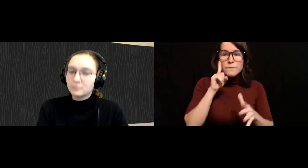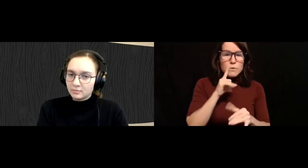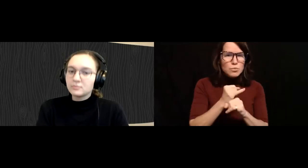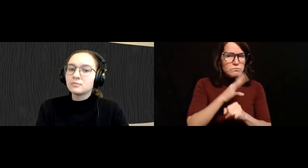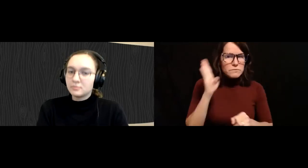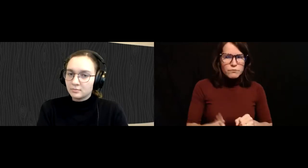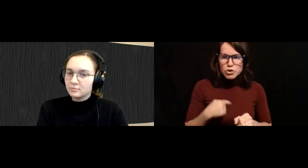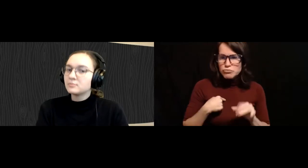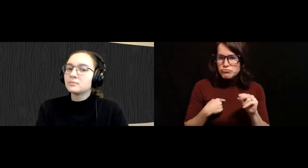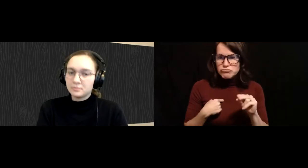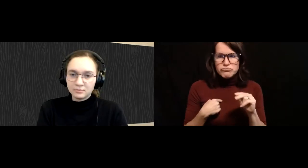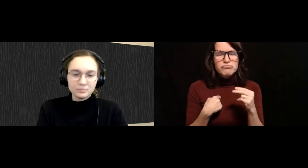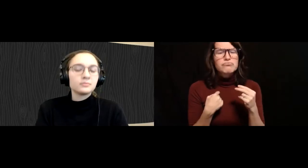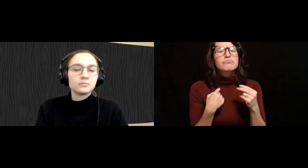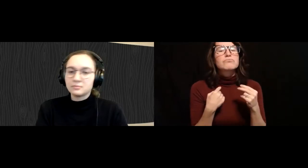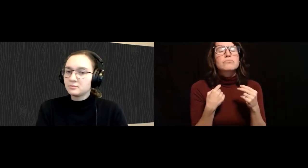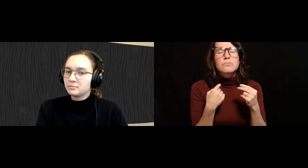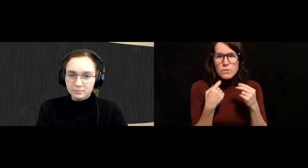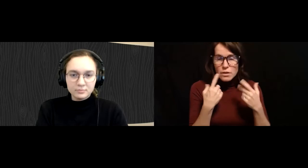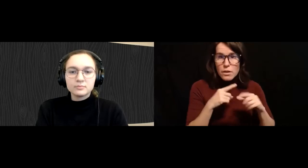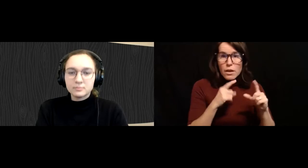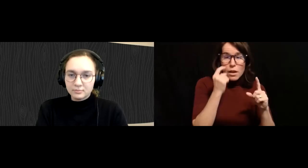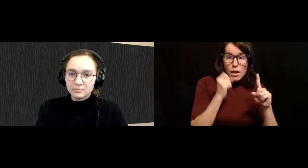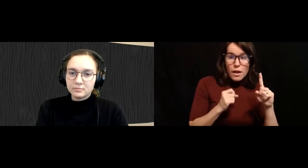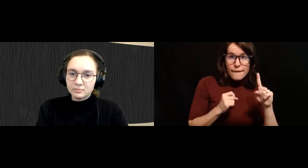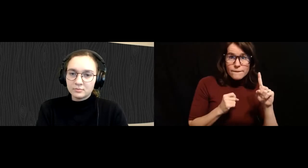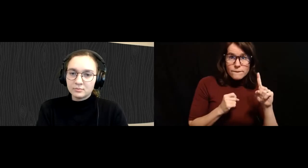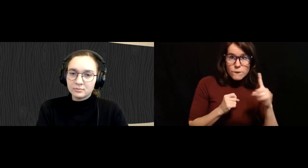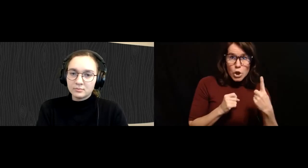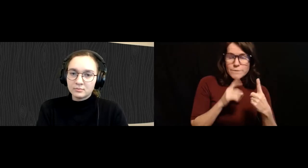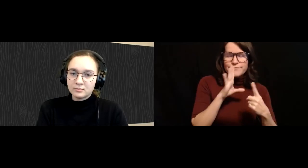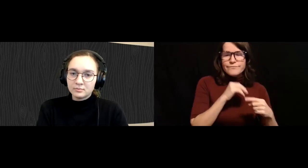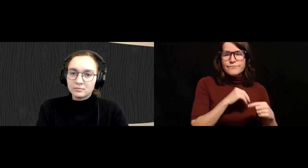So I was mainstreamed growing up. I had never gone to a deaf school.